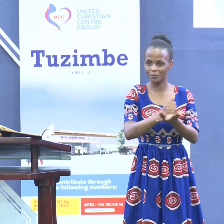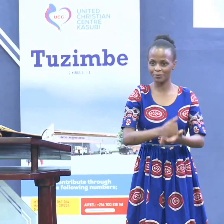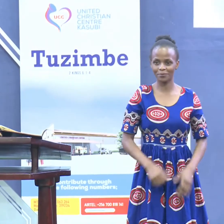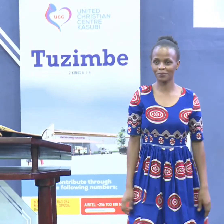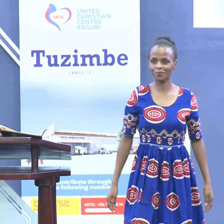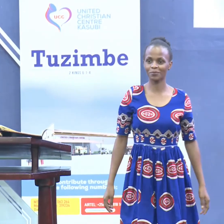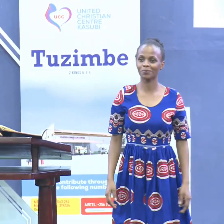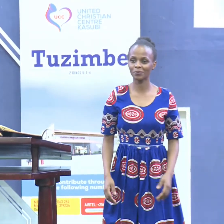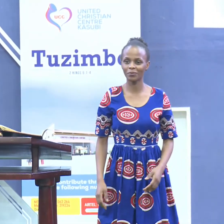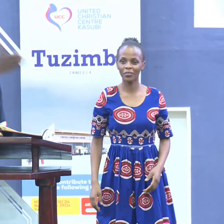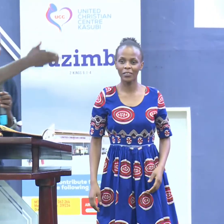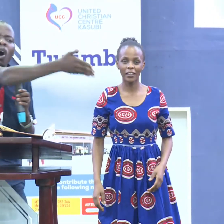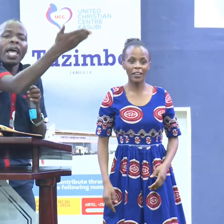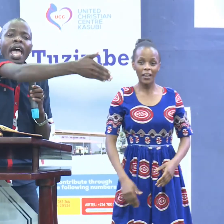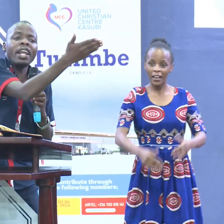Amen.